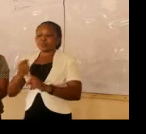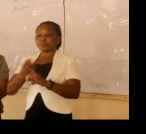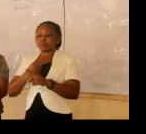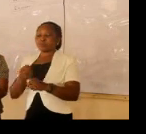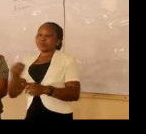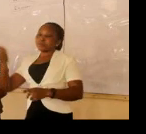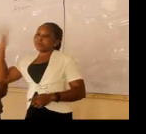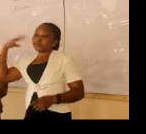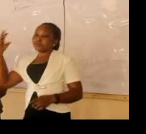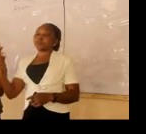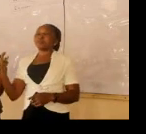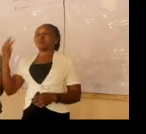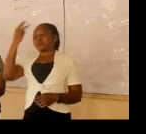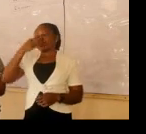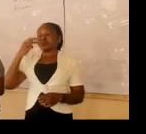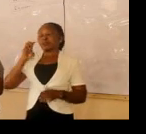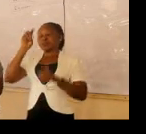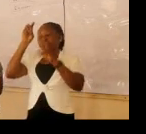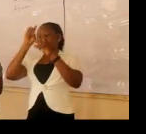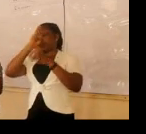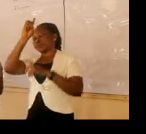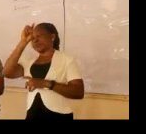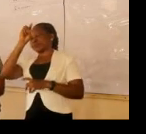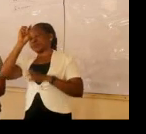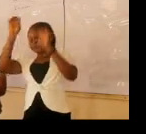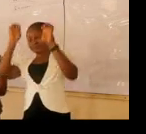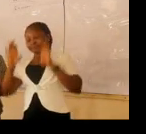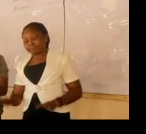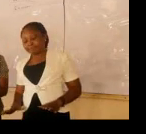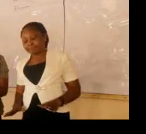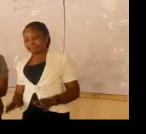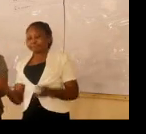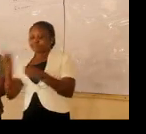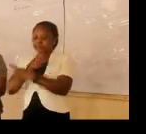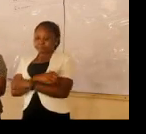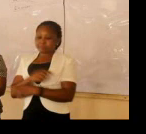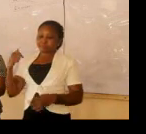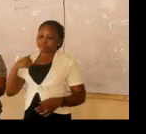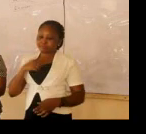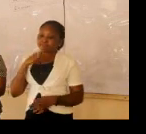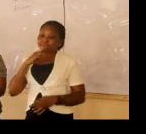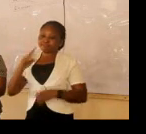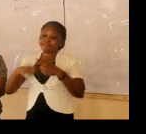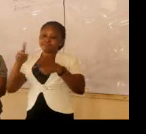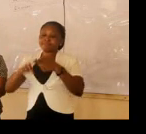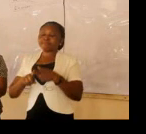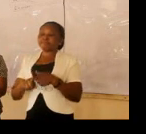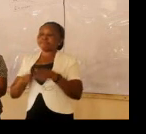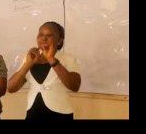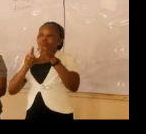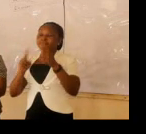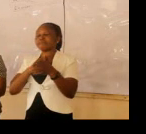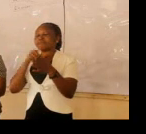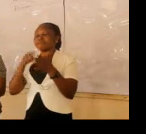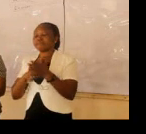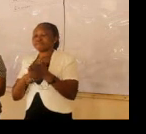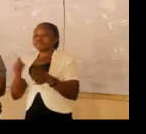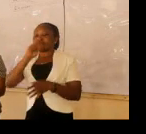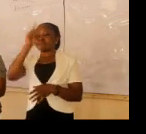exams. And I told you to attempt the questions. So today we're going to attempt these questions in class